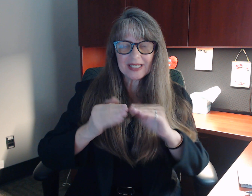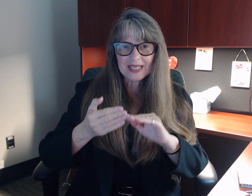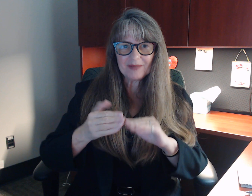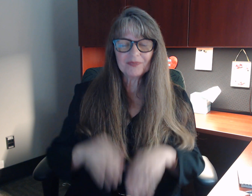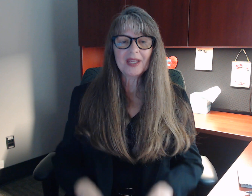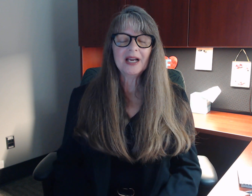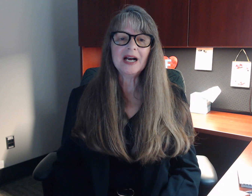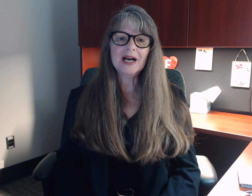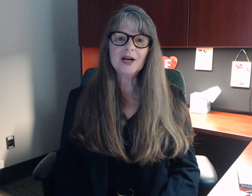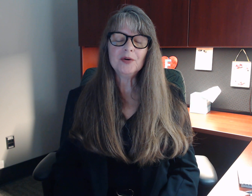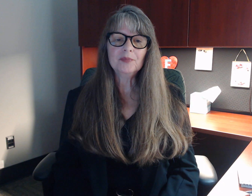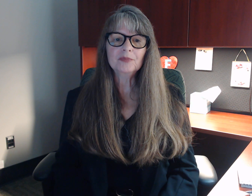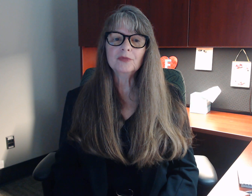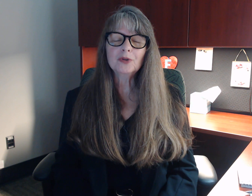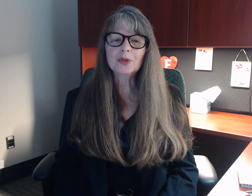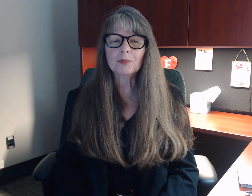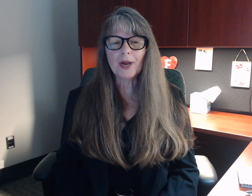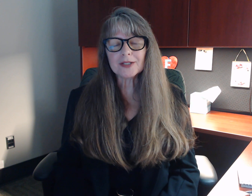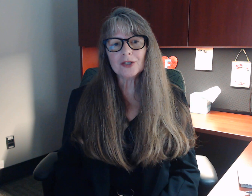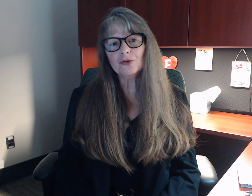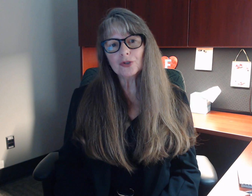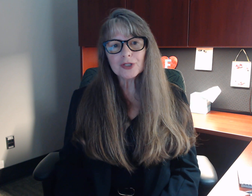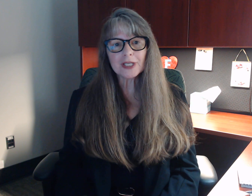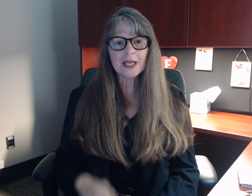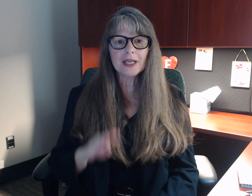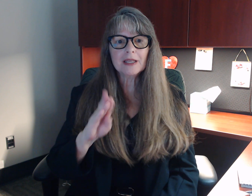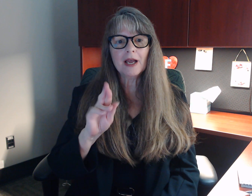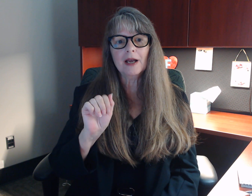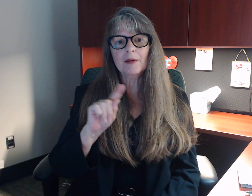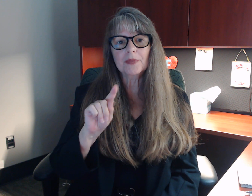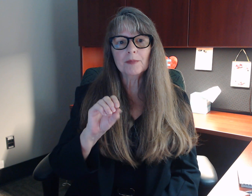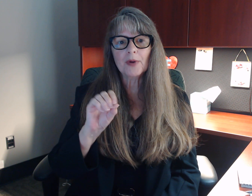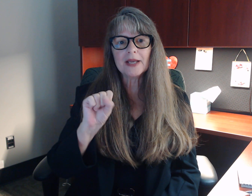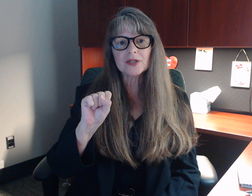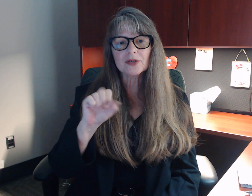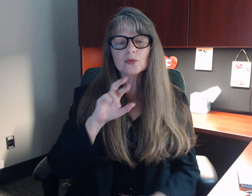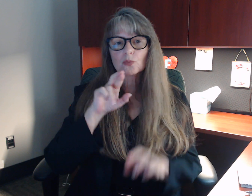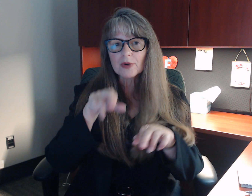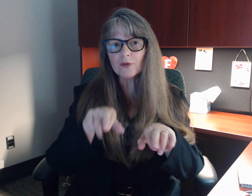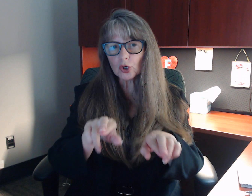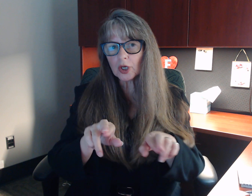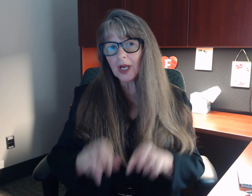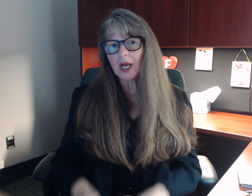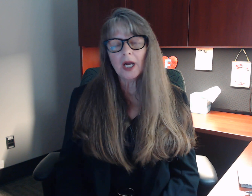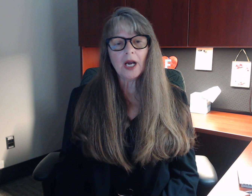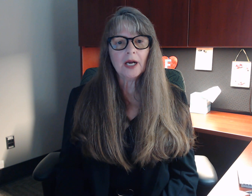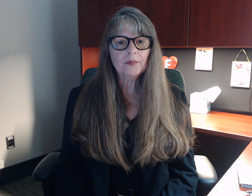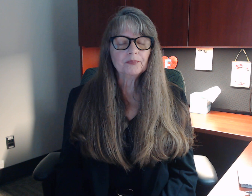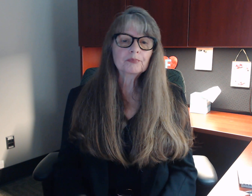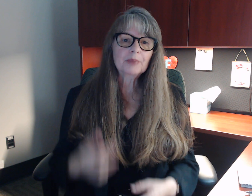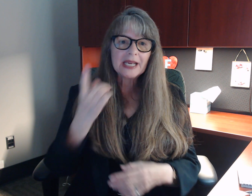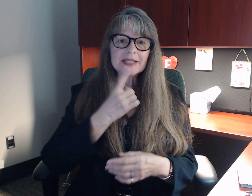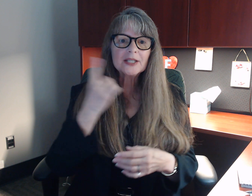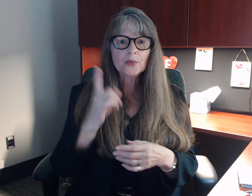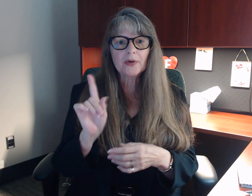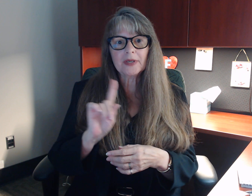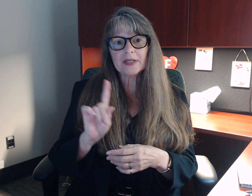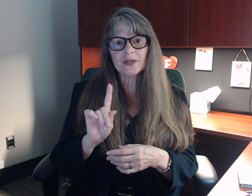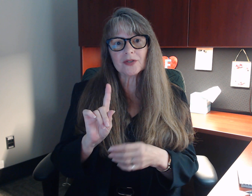city. The Brazos, you could say the Brazos River, because that's where it is. It's